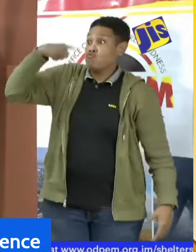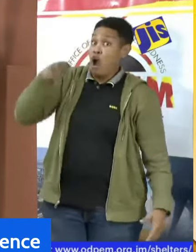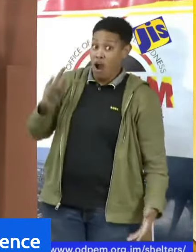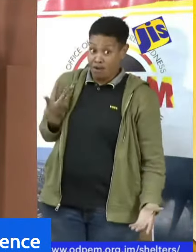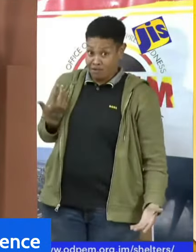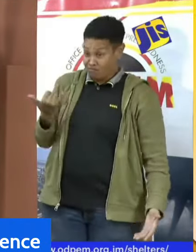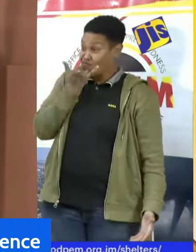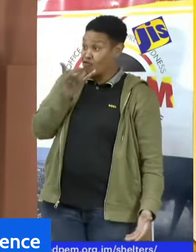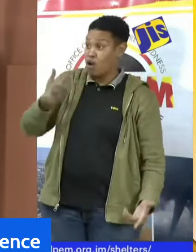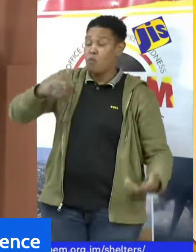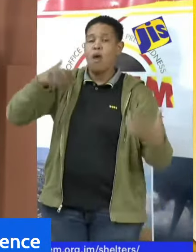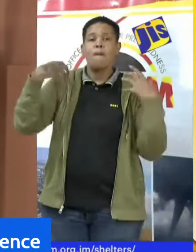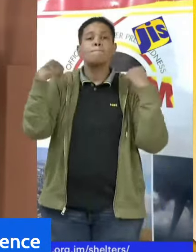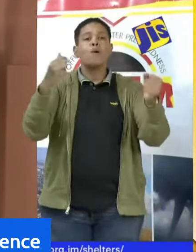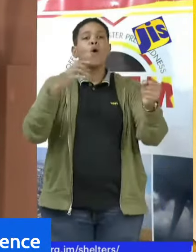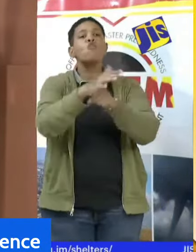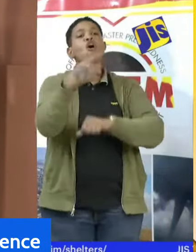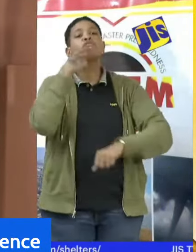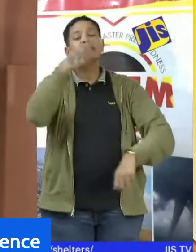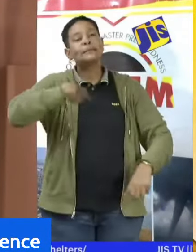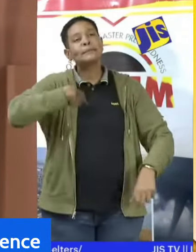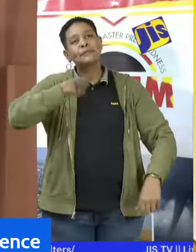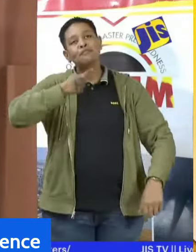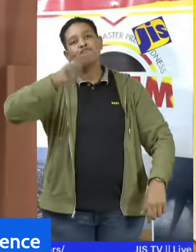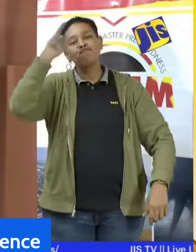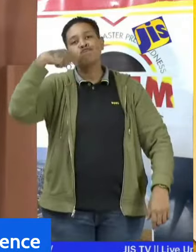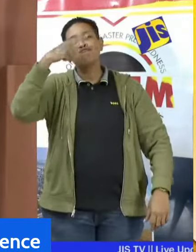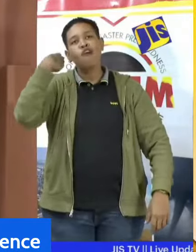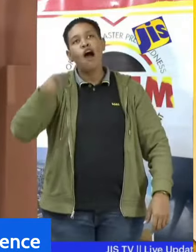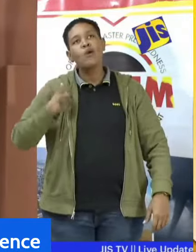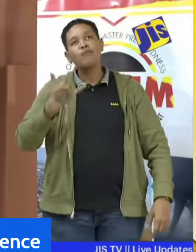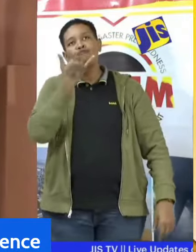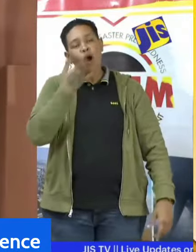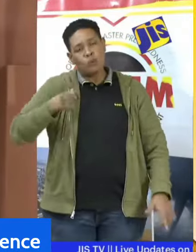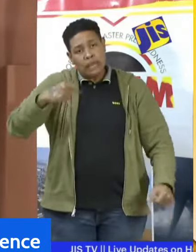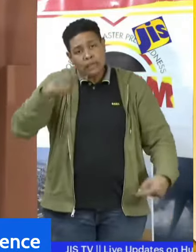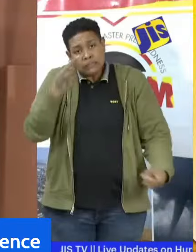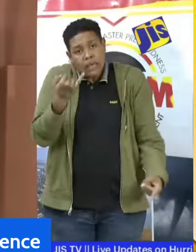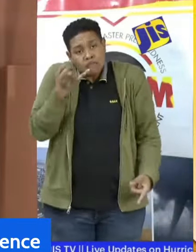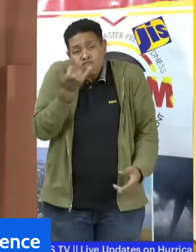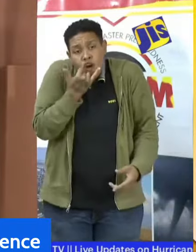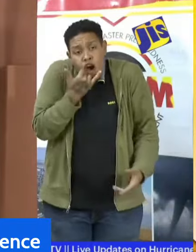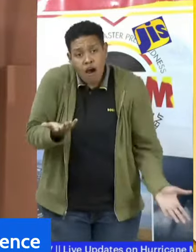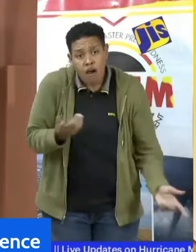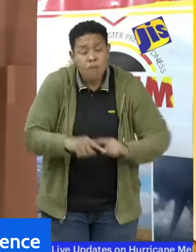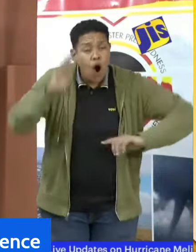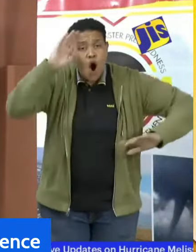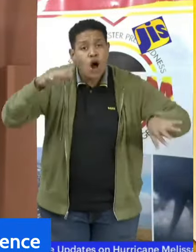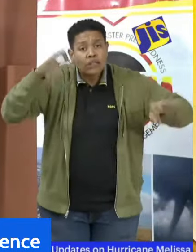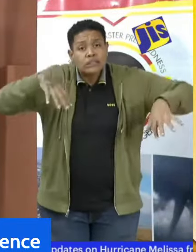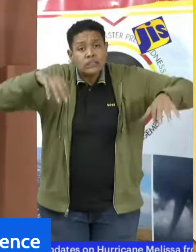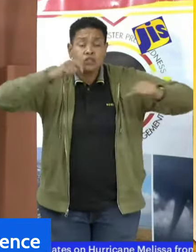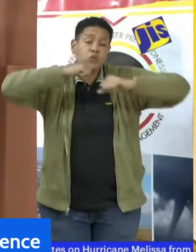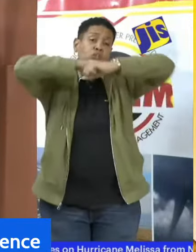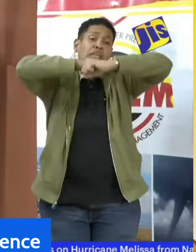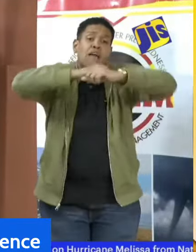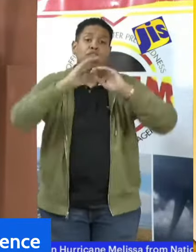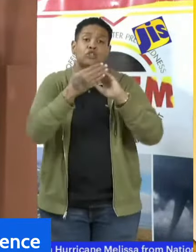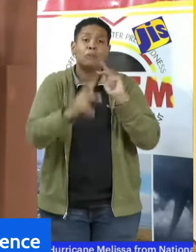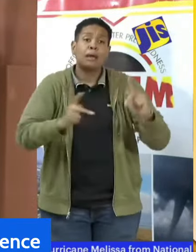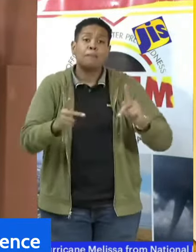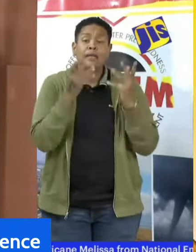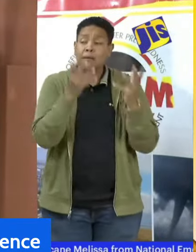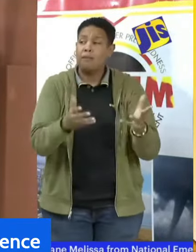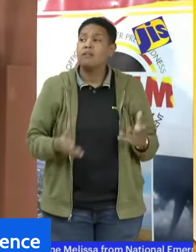we are bold enough to say we are wrong. But all the decisions that we have taken to safeguard the Jamaican